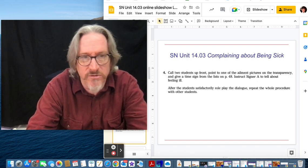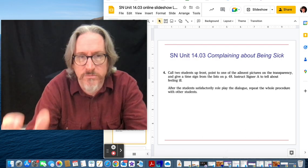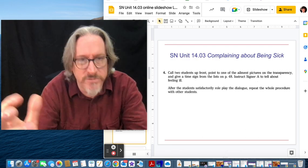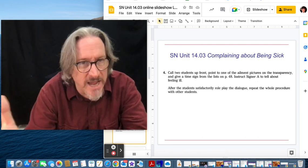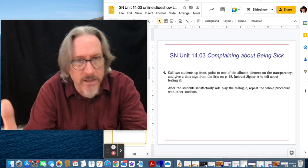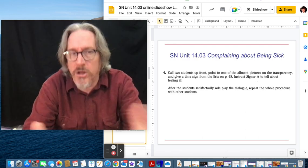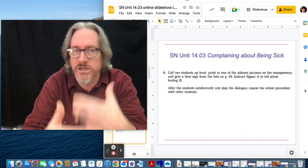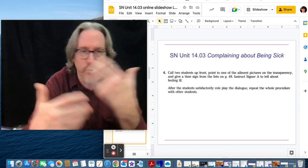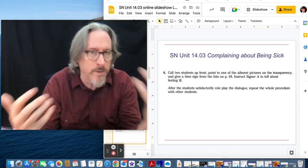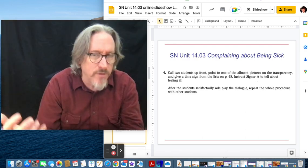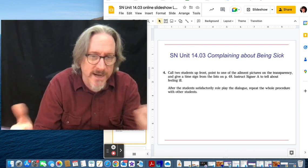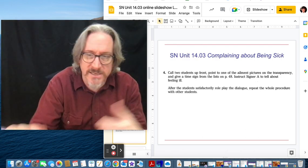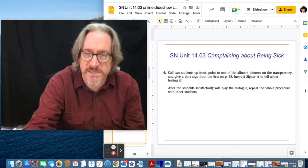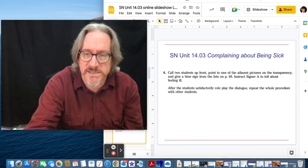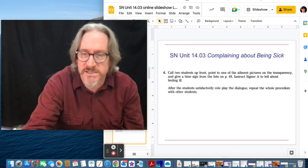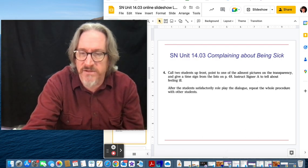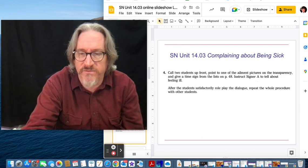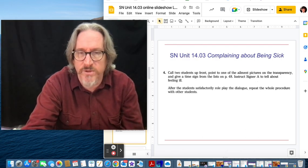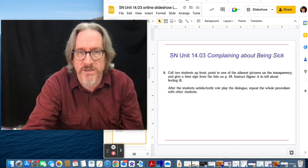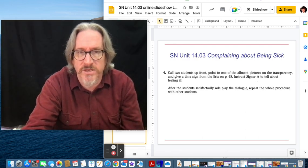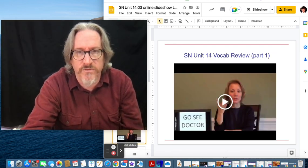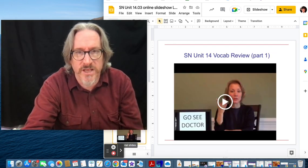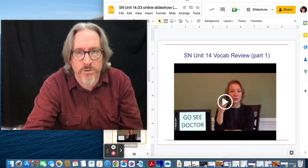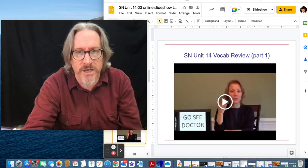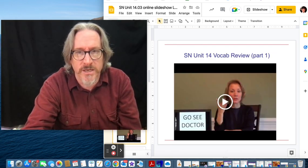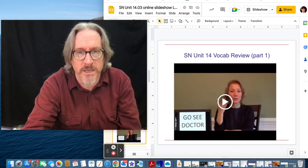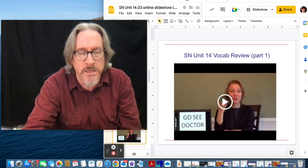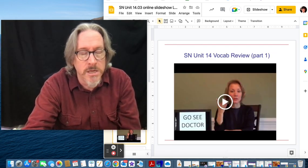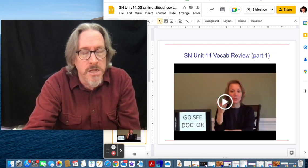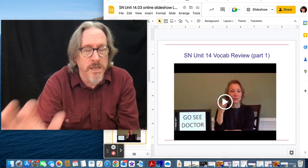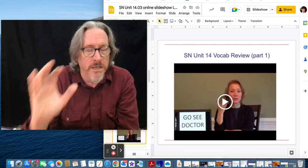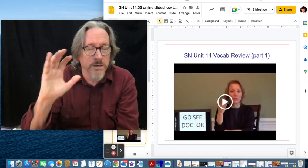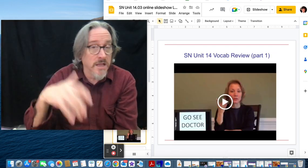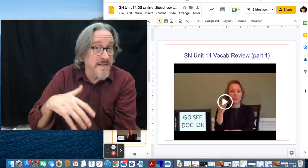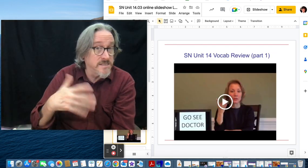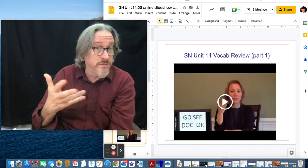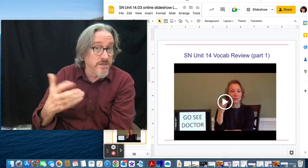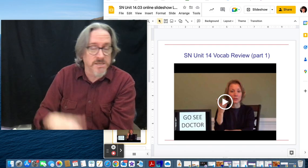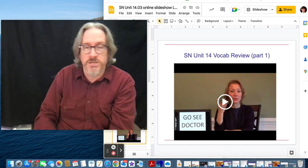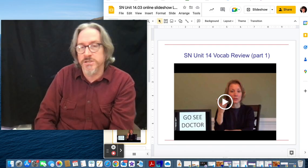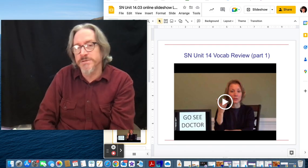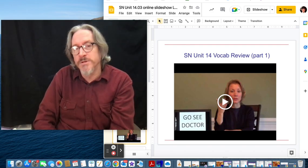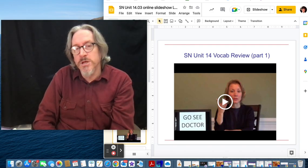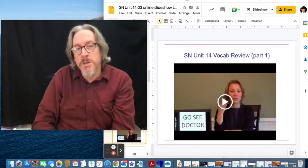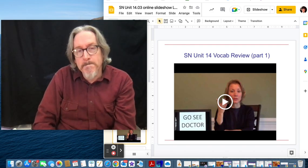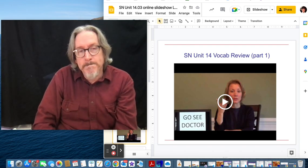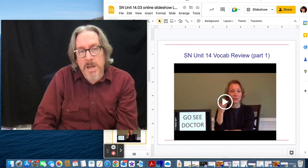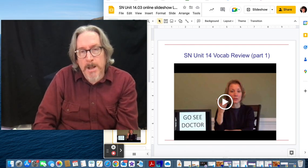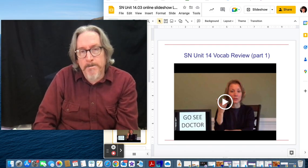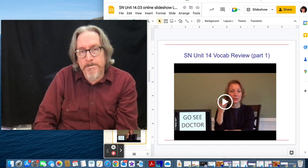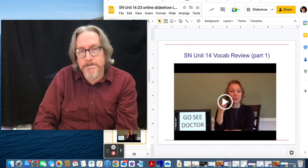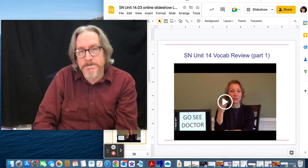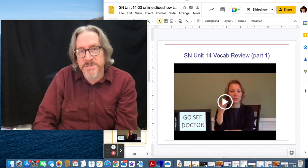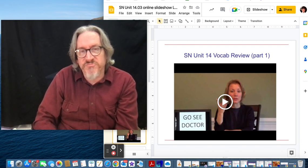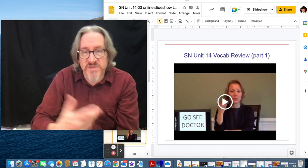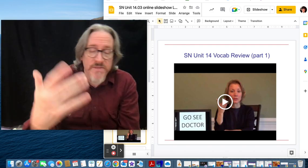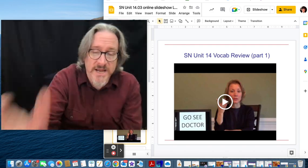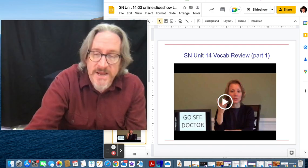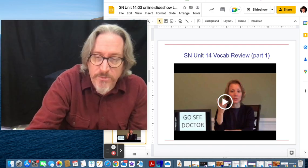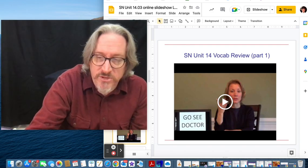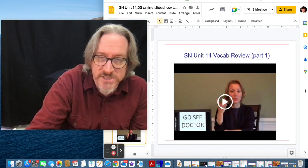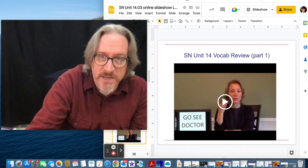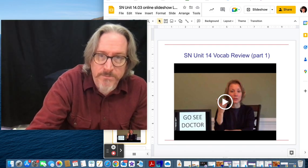have dialogues where we practice this stuff if we don't feel like we're hitting it in class in the discussions. And